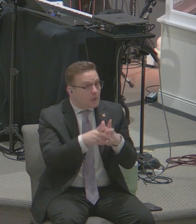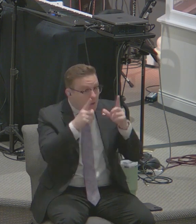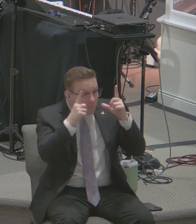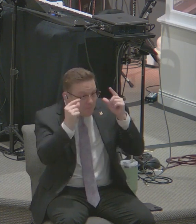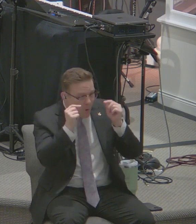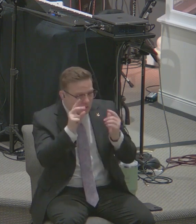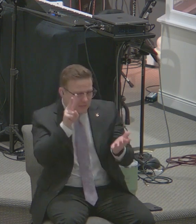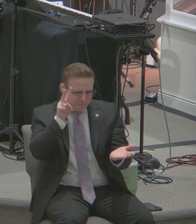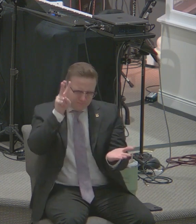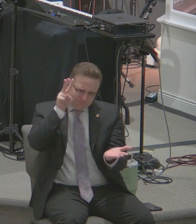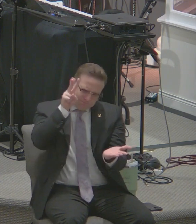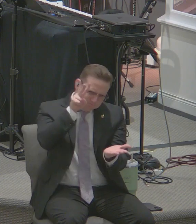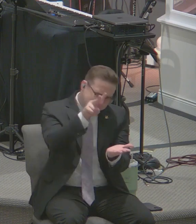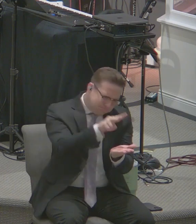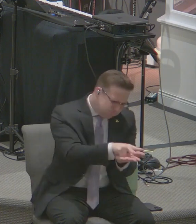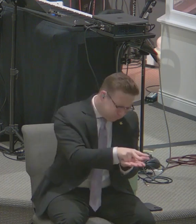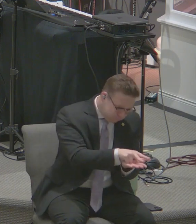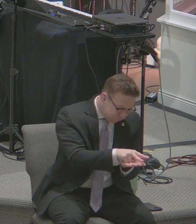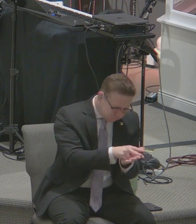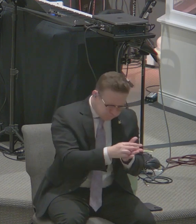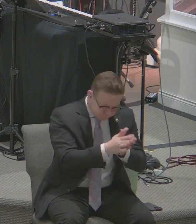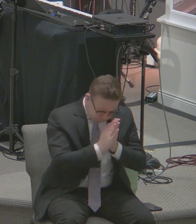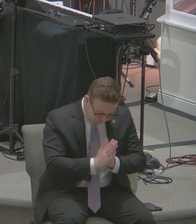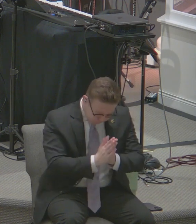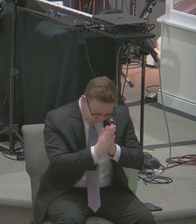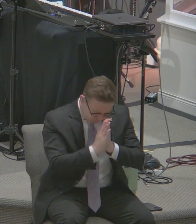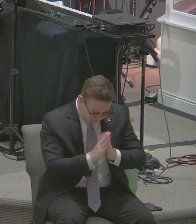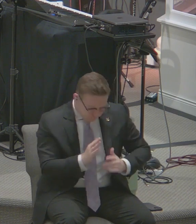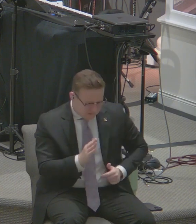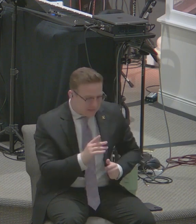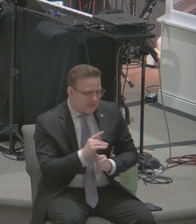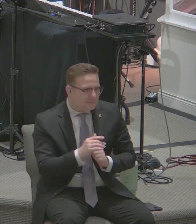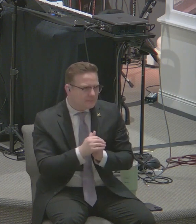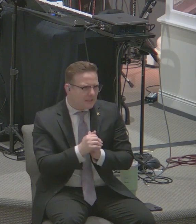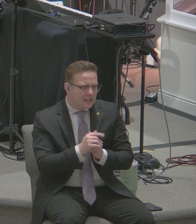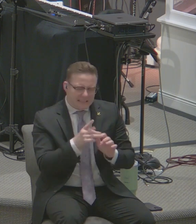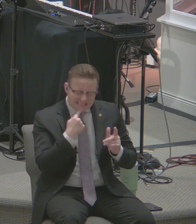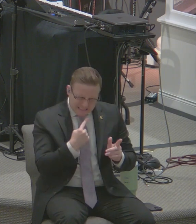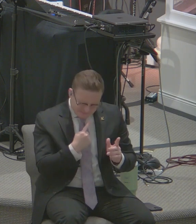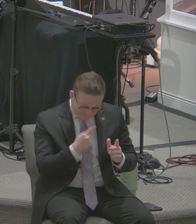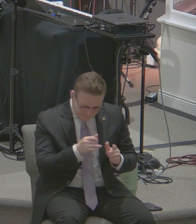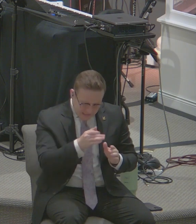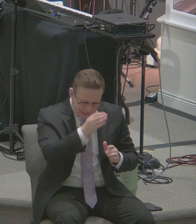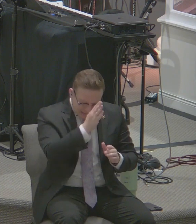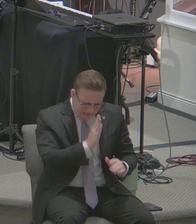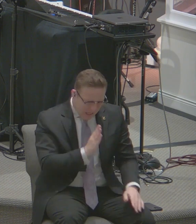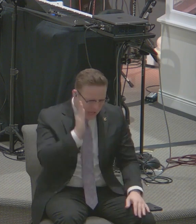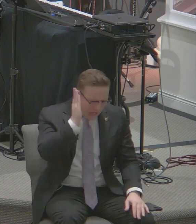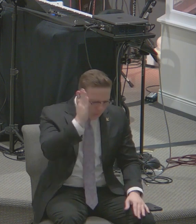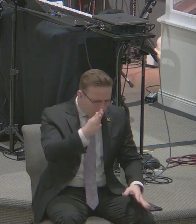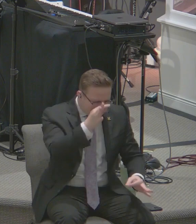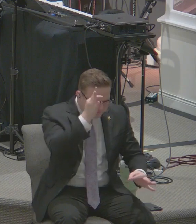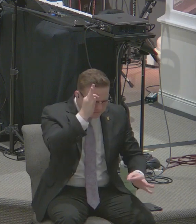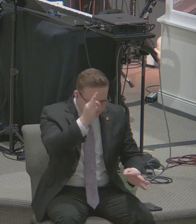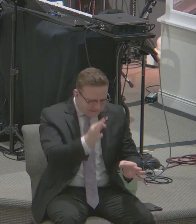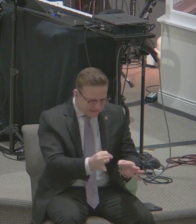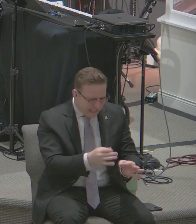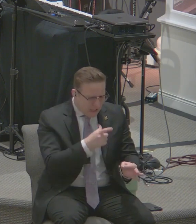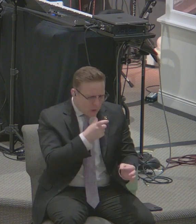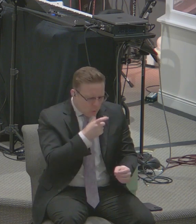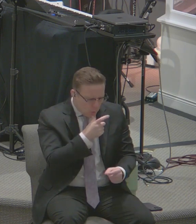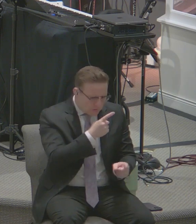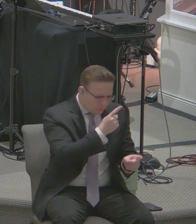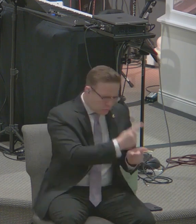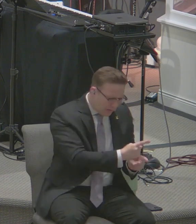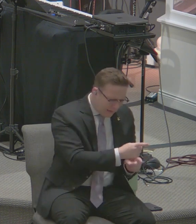Moses fell on his face. He did not defend himself. He fell on his face, and he said, in the morning, God's gonna determine